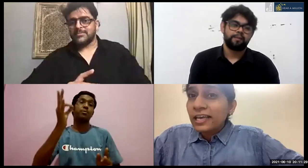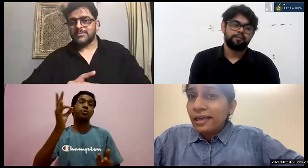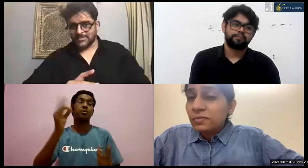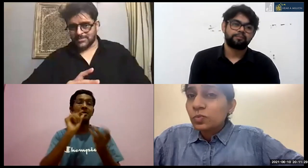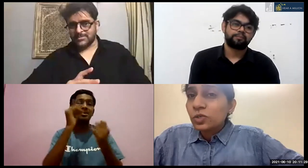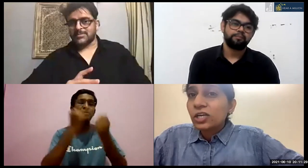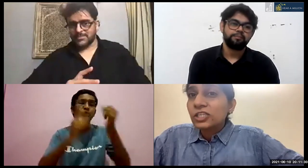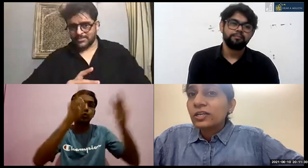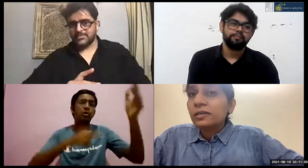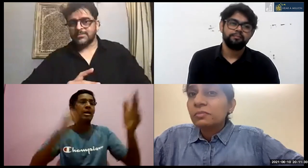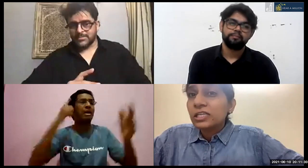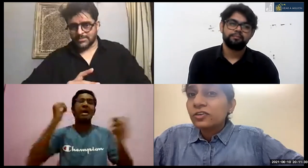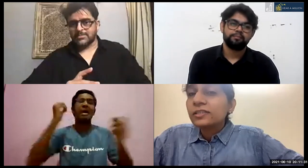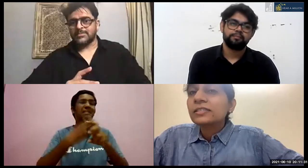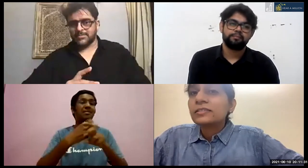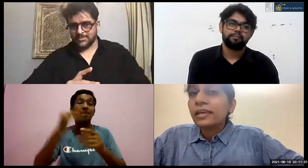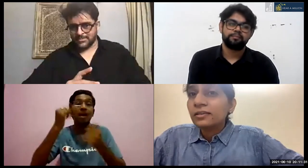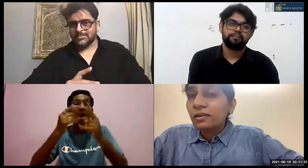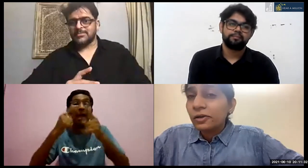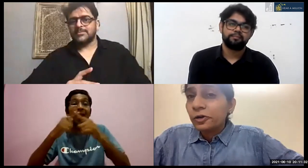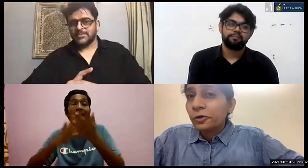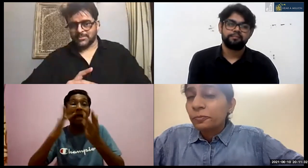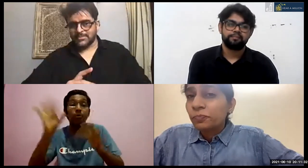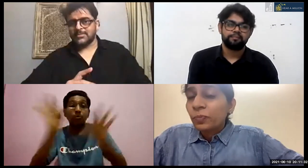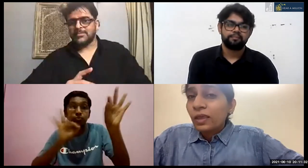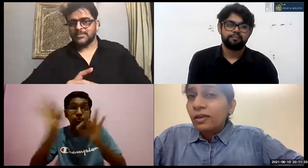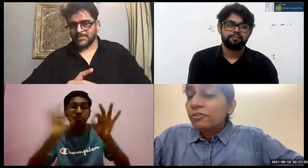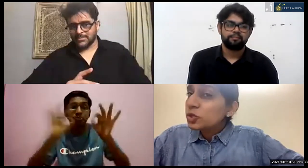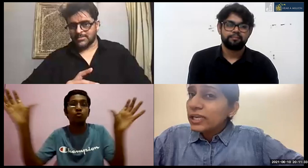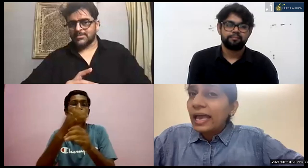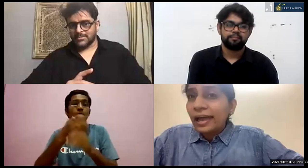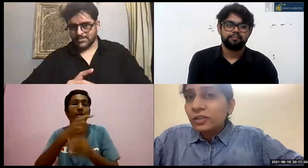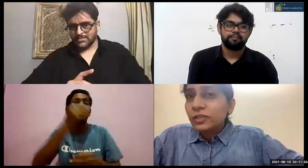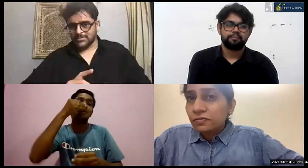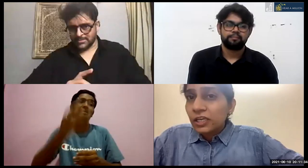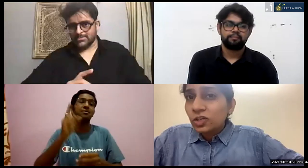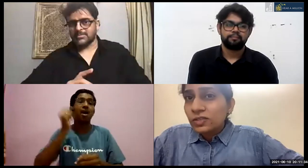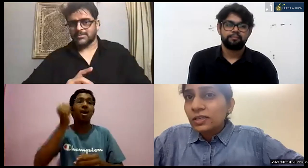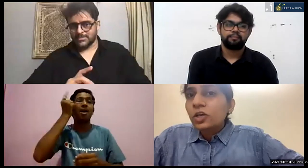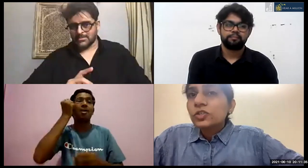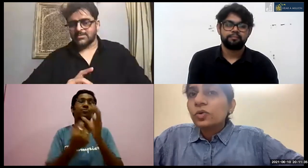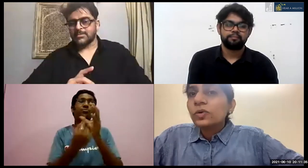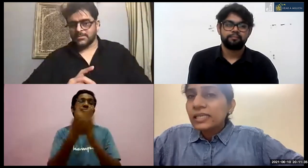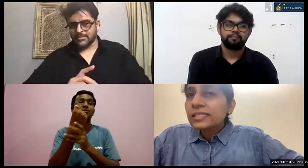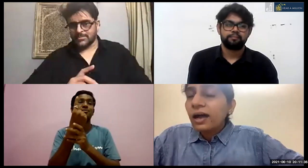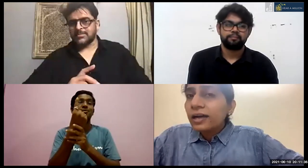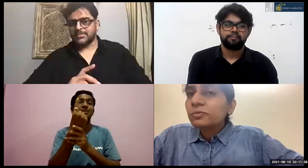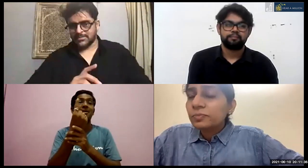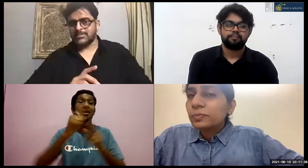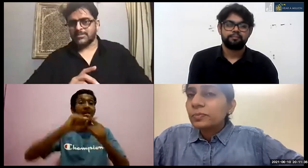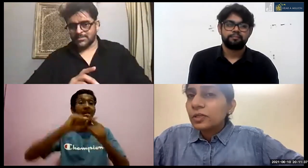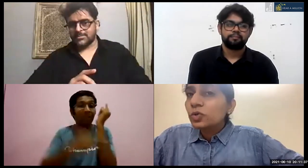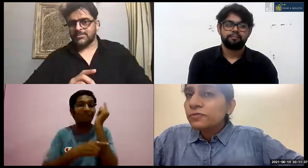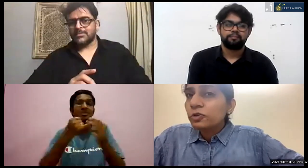of TLMs, which are teaching learning materials, in visually and with videos. So these